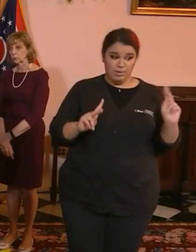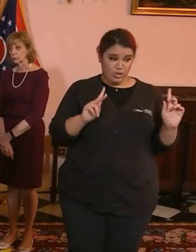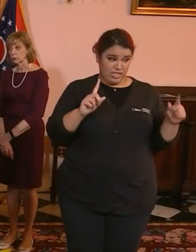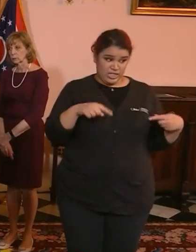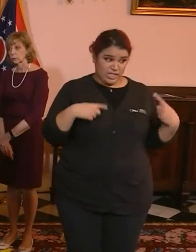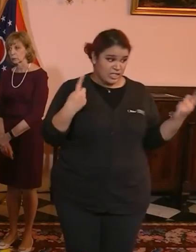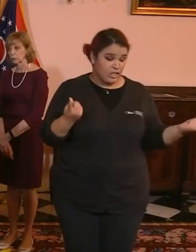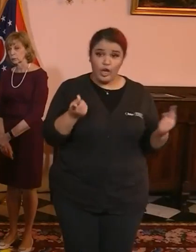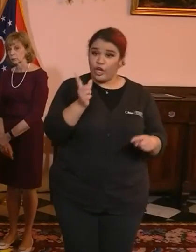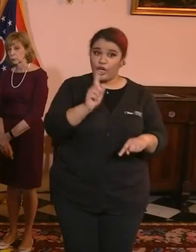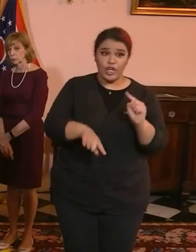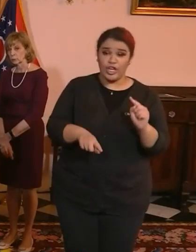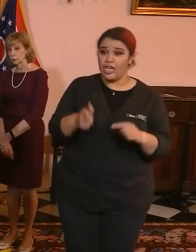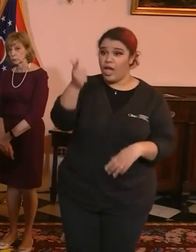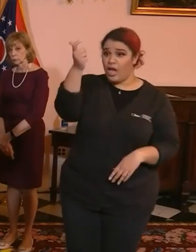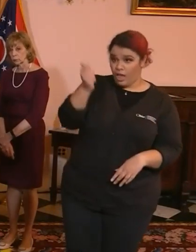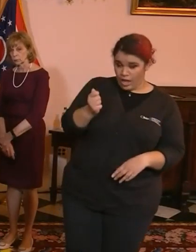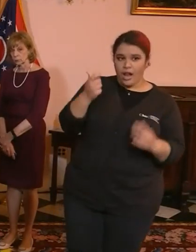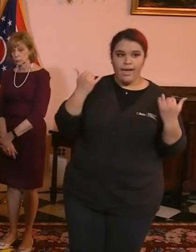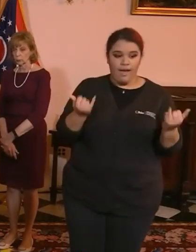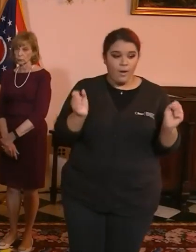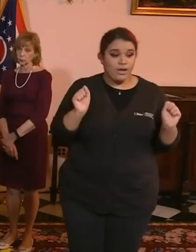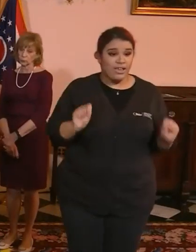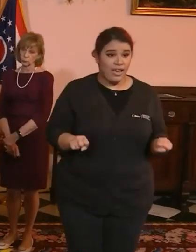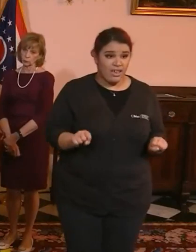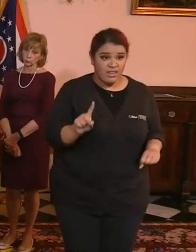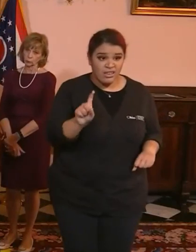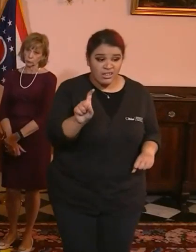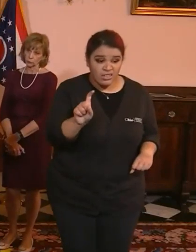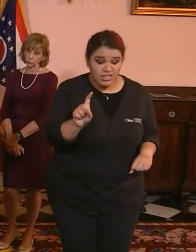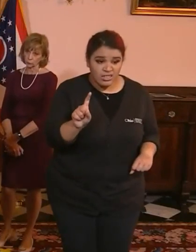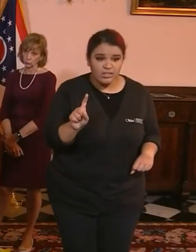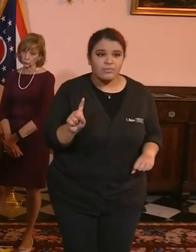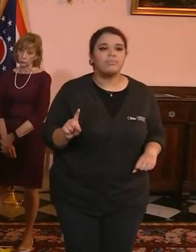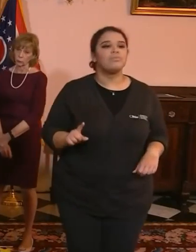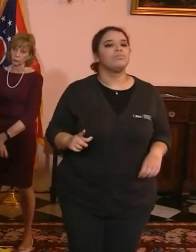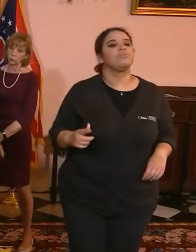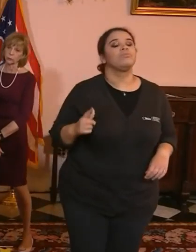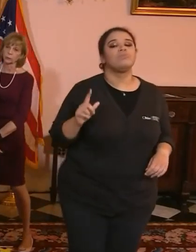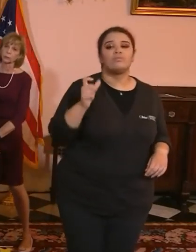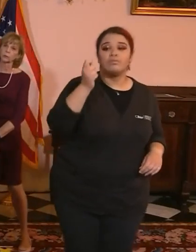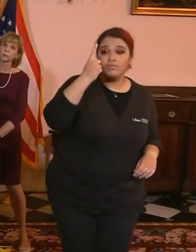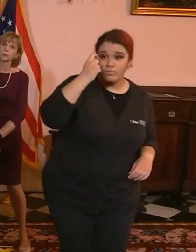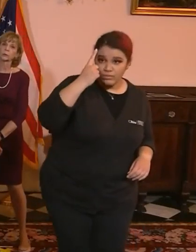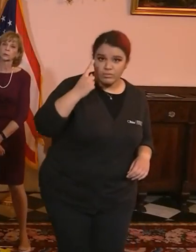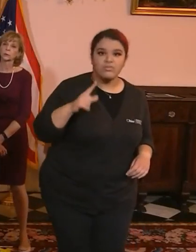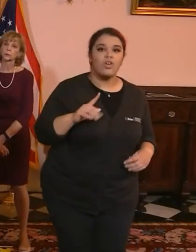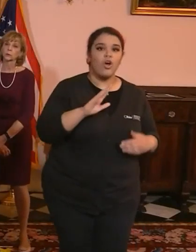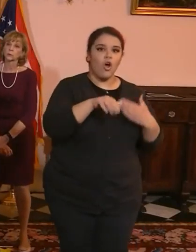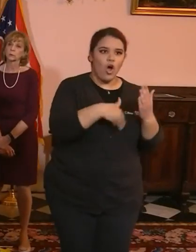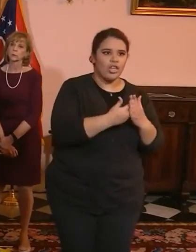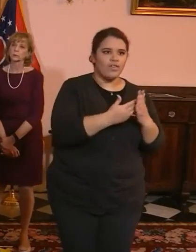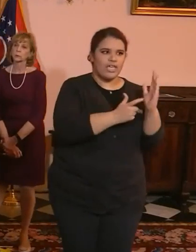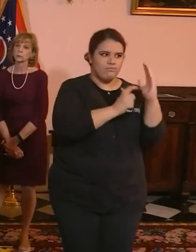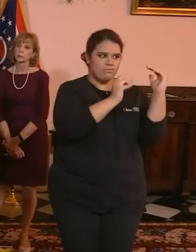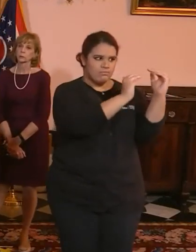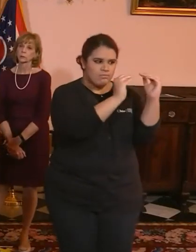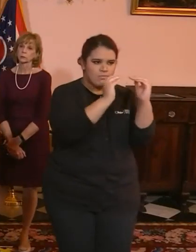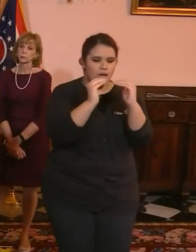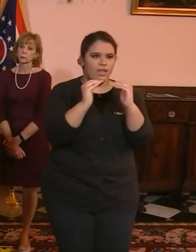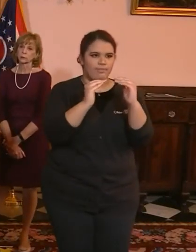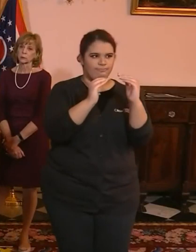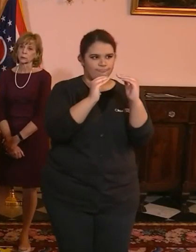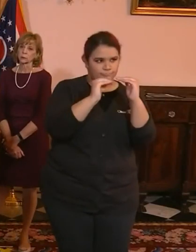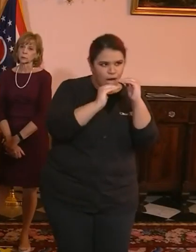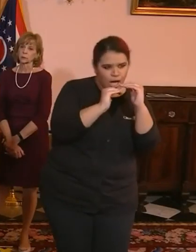compensation? Laura, all of those things are under consideration. We're moving as fast as we can to pull that